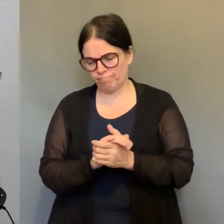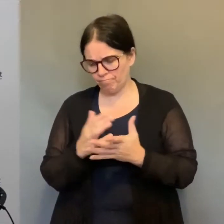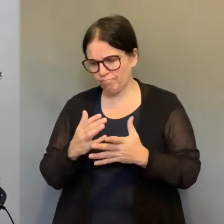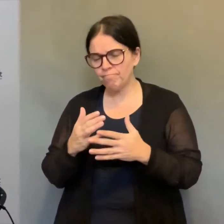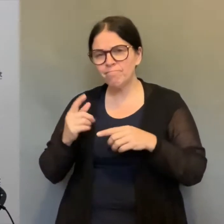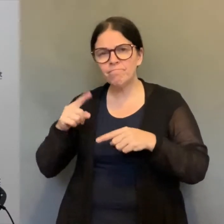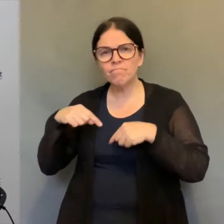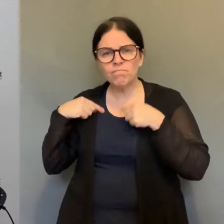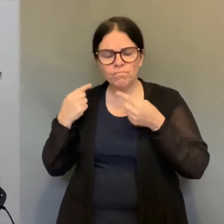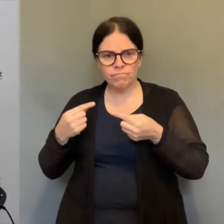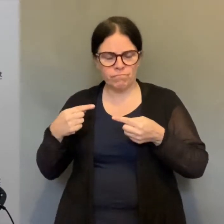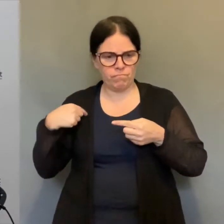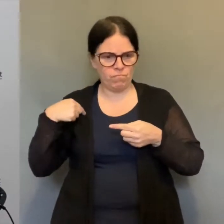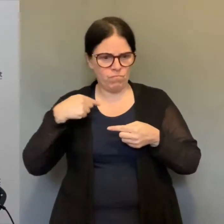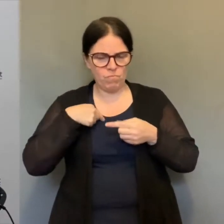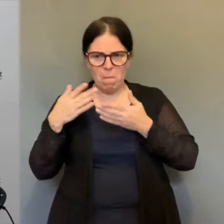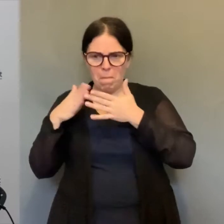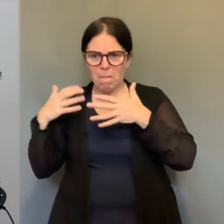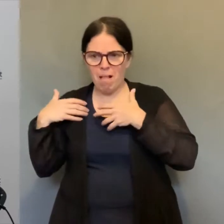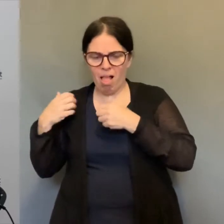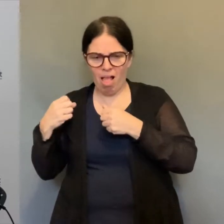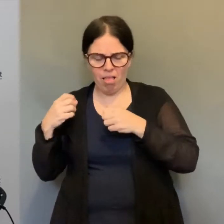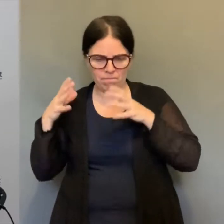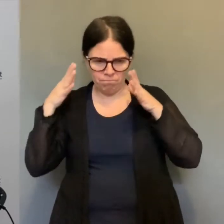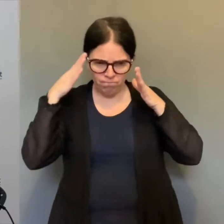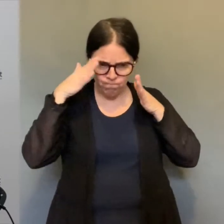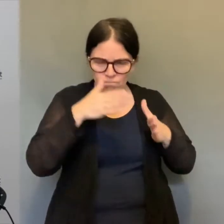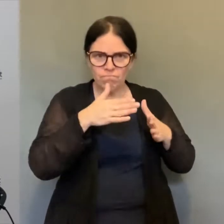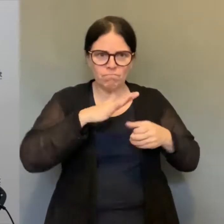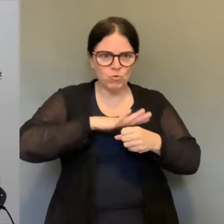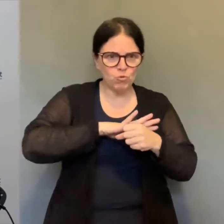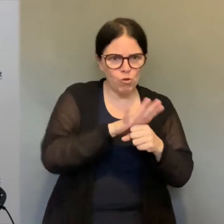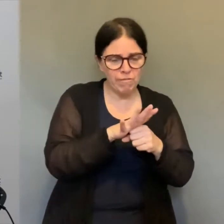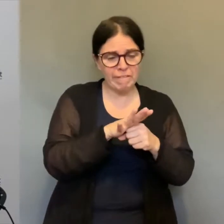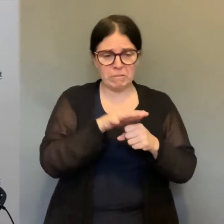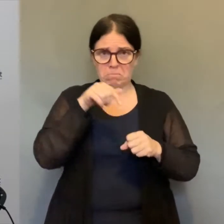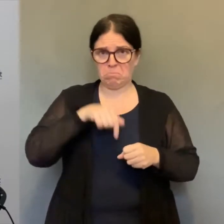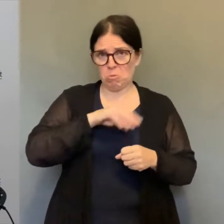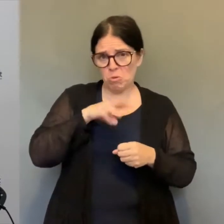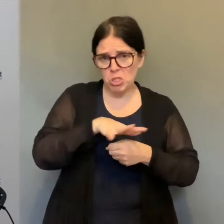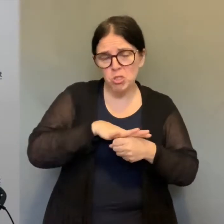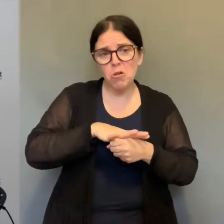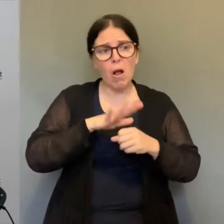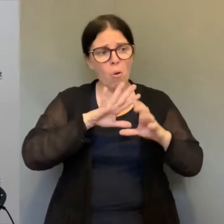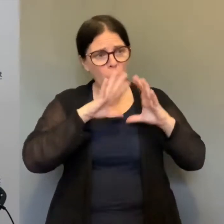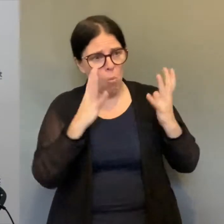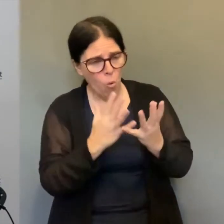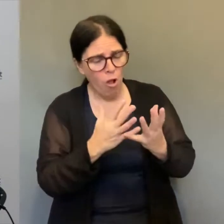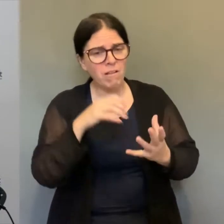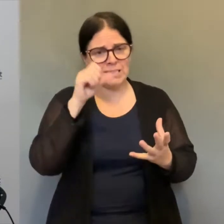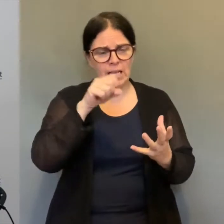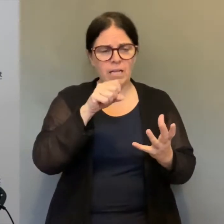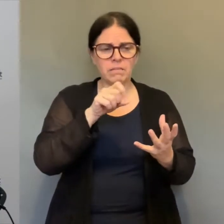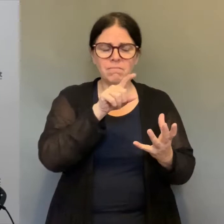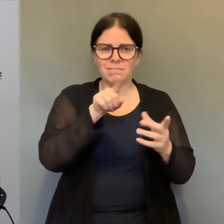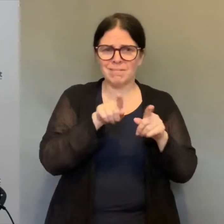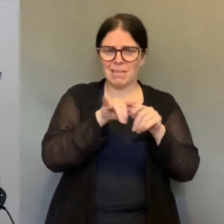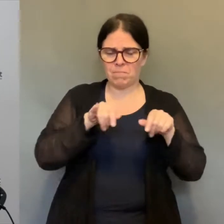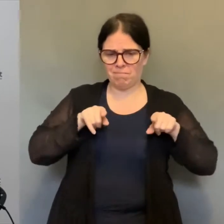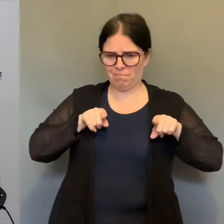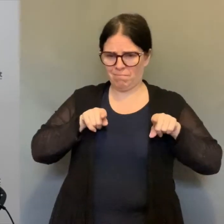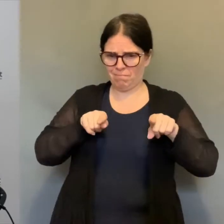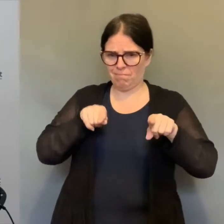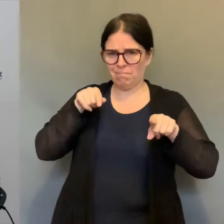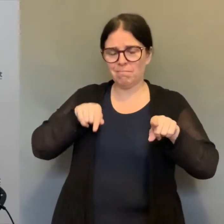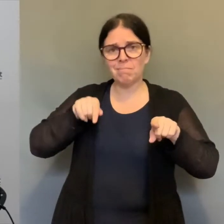and Substance Strategy Leadership and Working Group have sought to minimize the harms associated with drug use in our community since its